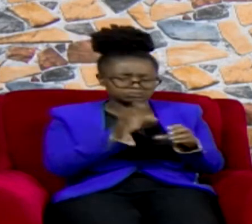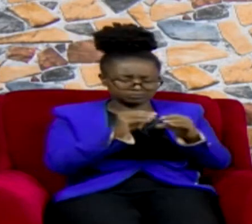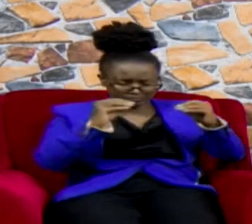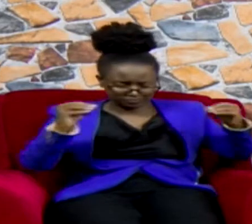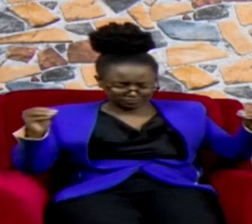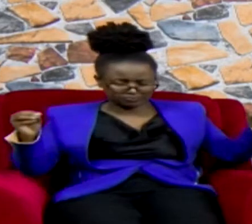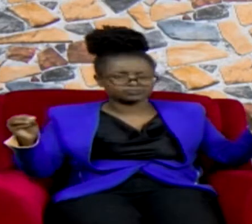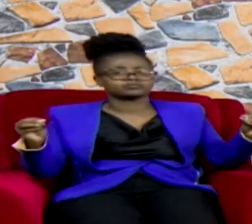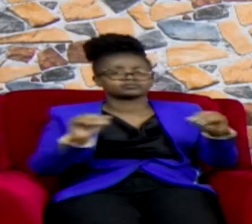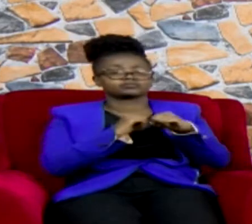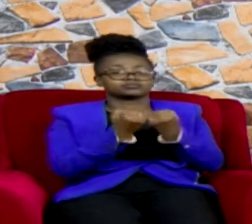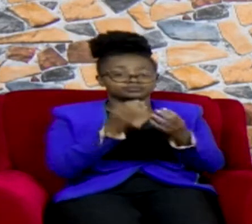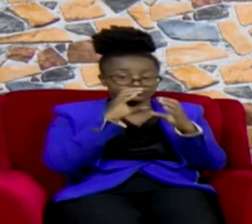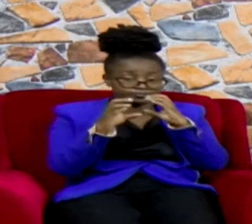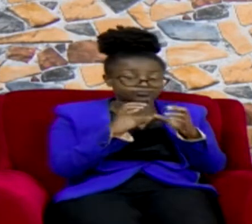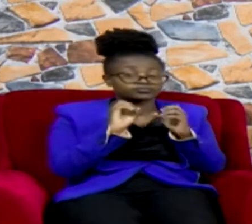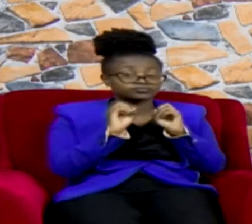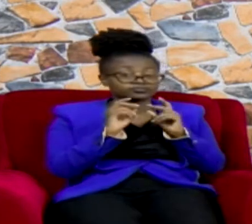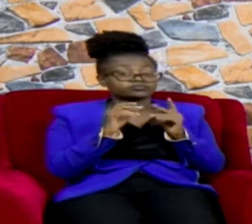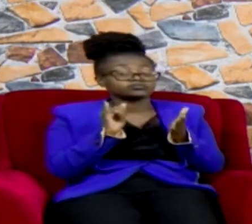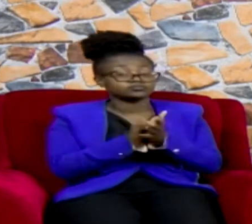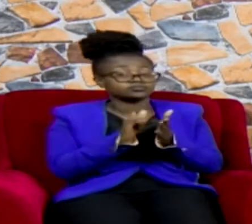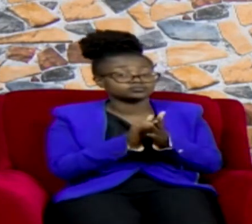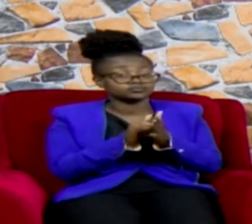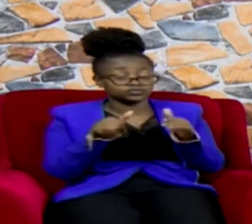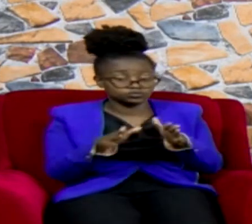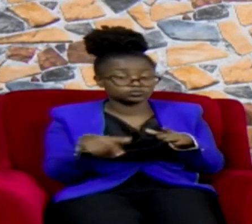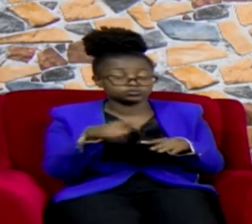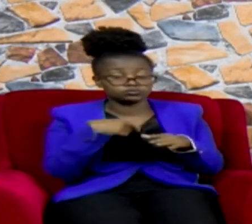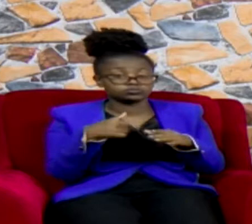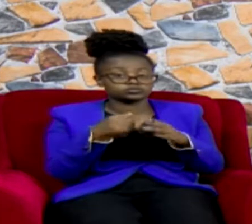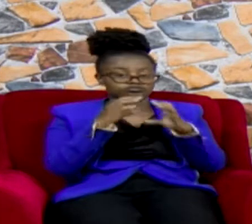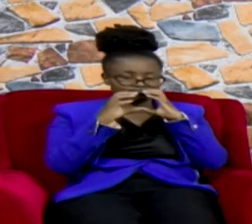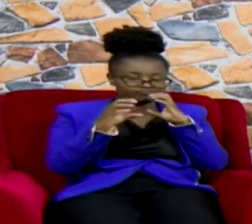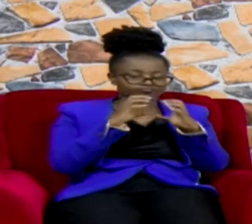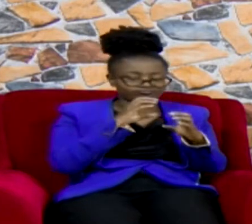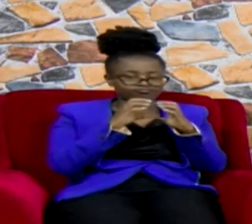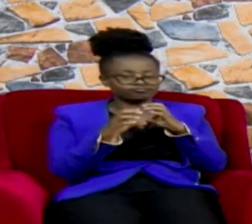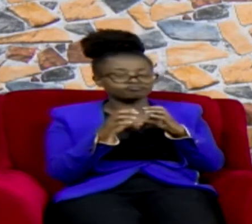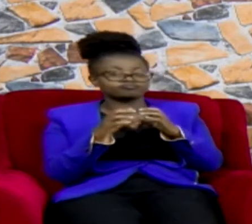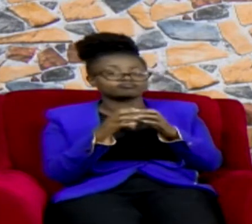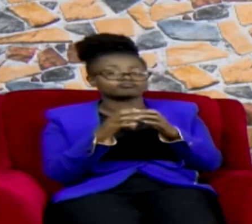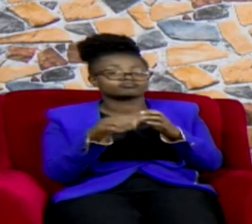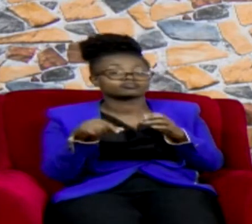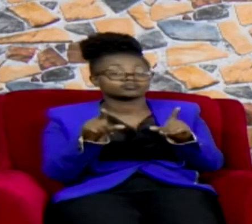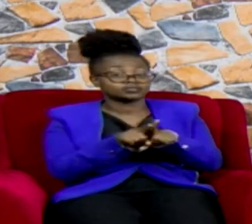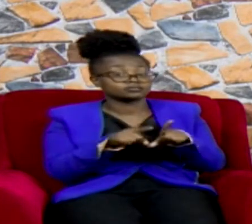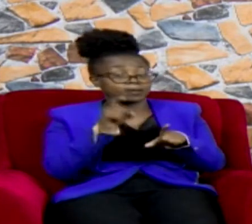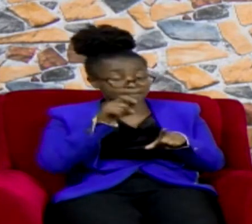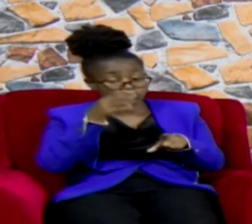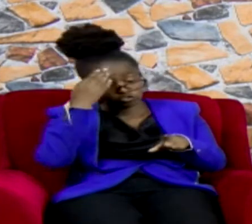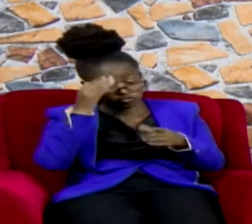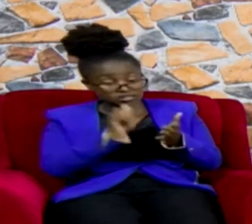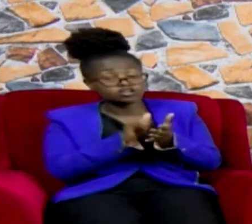social conversation. Wow. Okay. Yes. That's now the way now we are conversing. We're conversing more one-on-one. And we also must know that